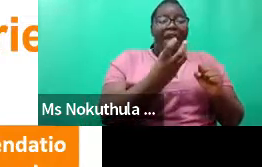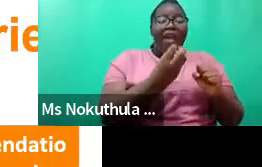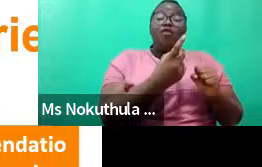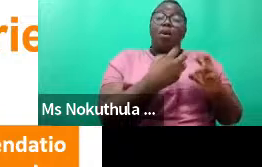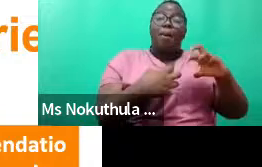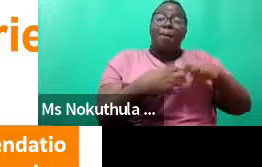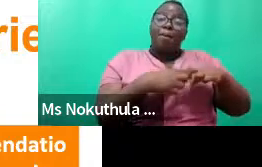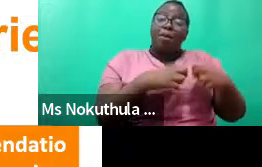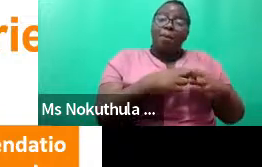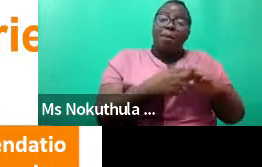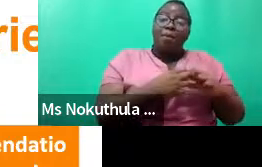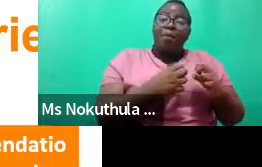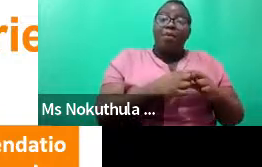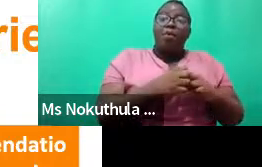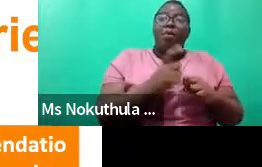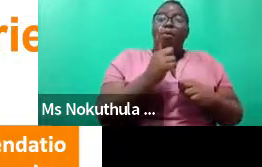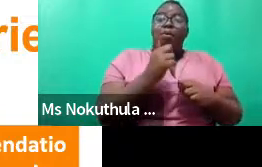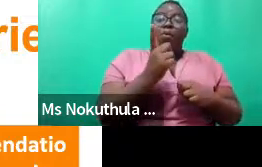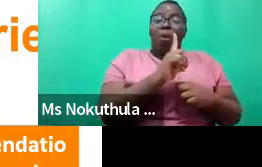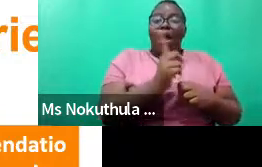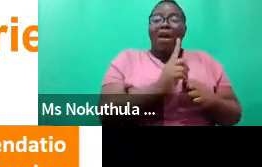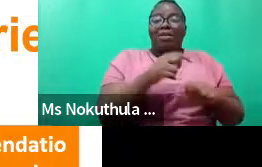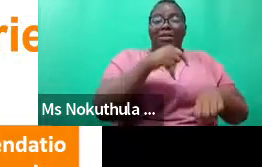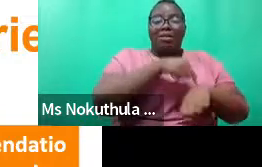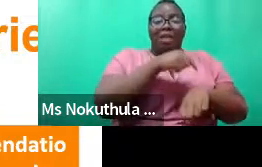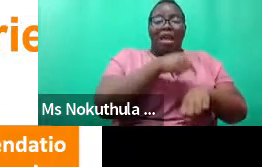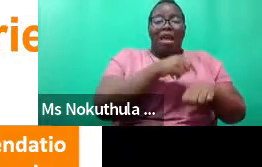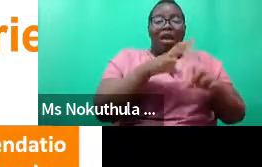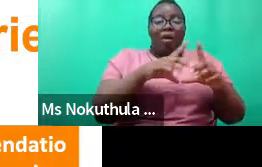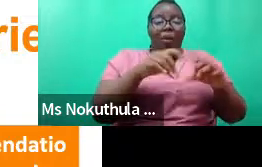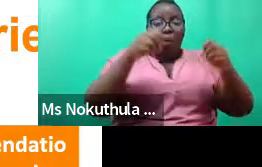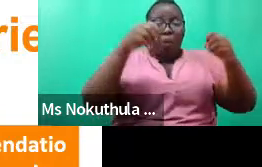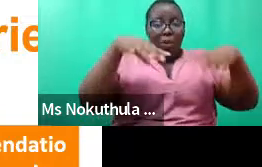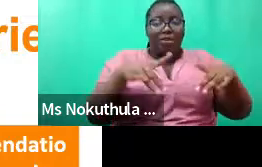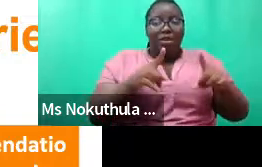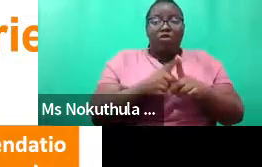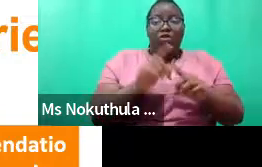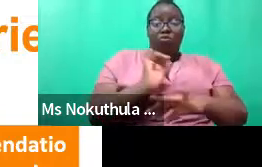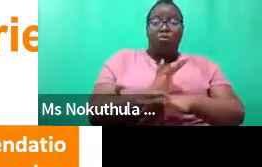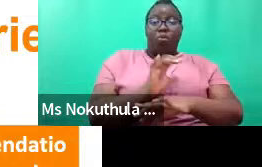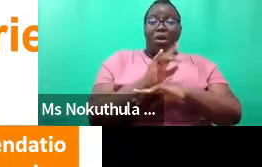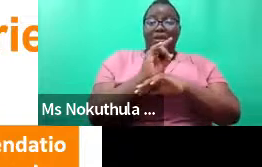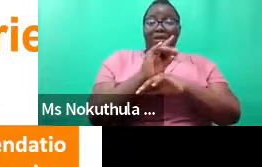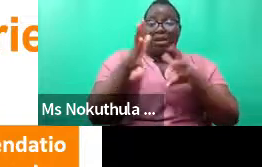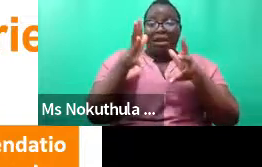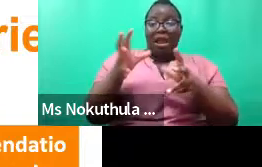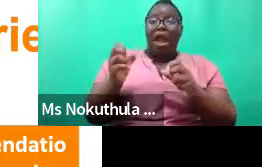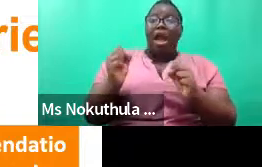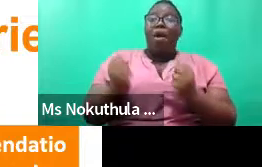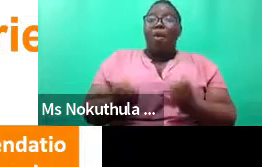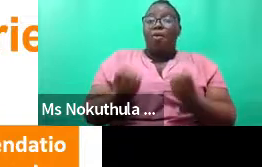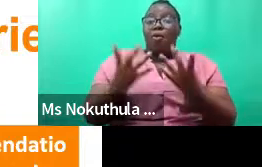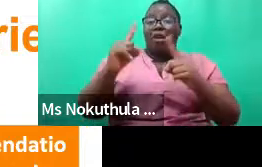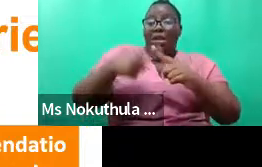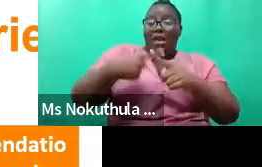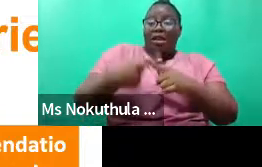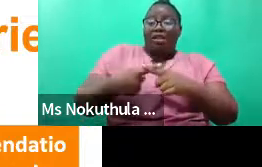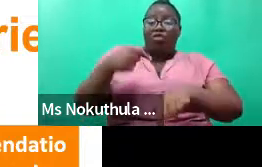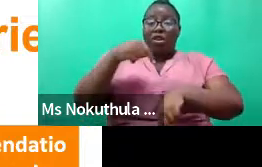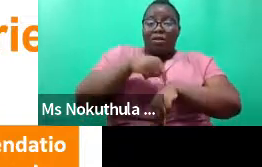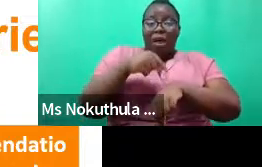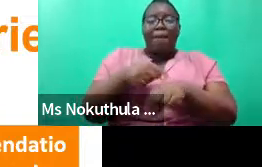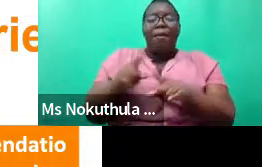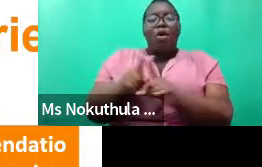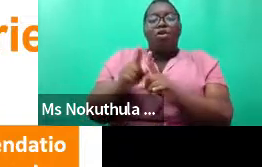the time being wasted. So the counselor would provide them extra time with attending the session. And they also shared that